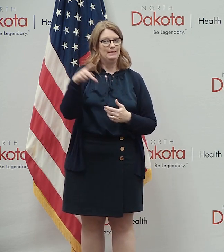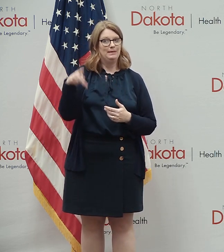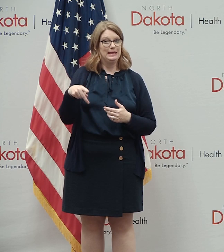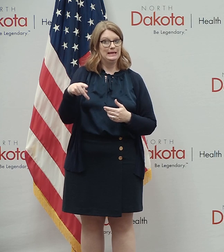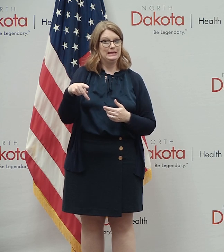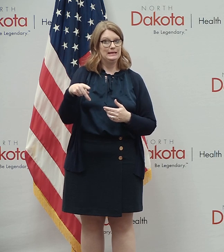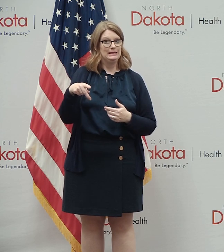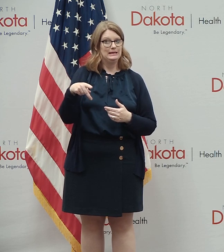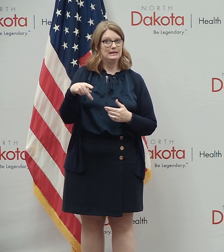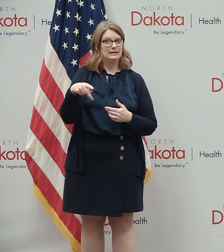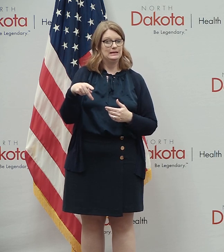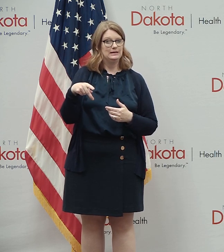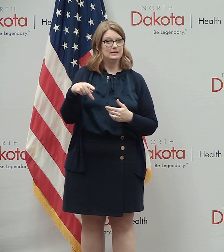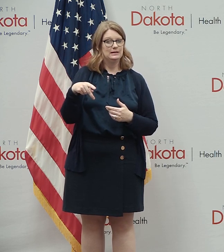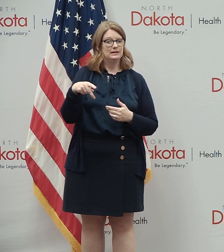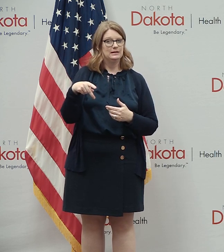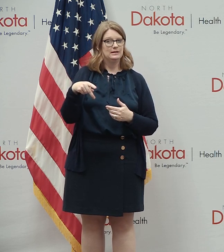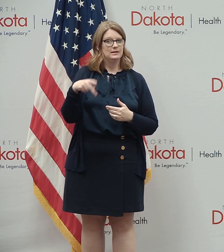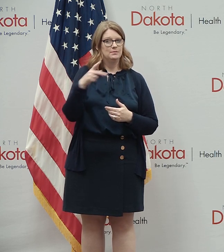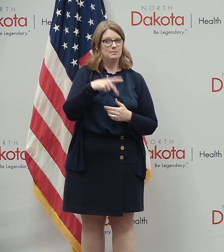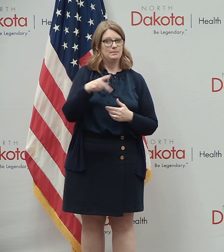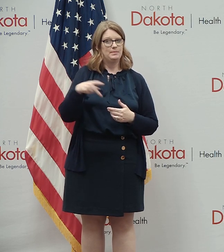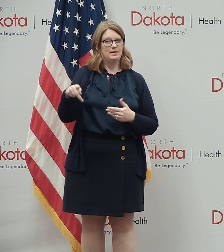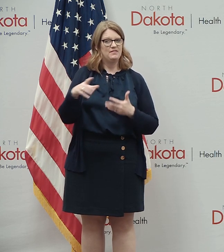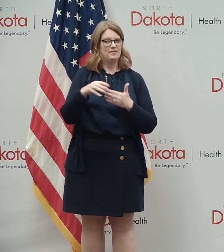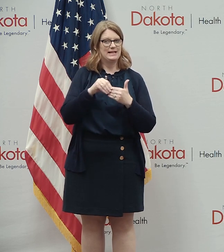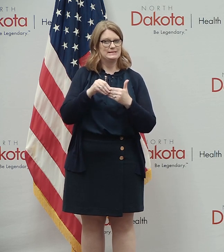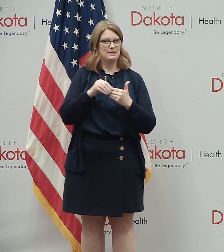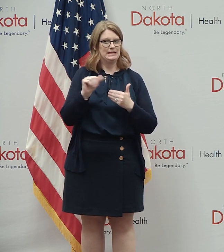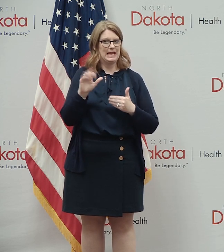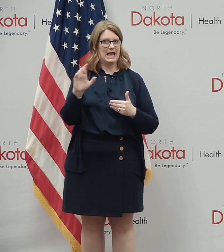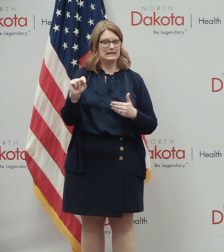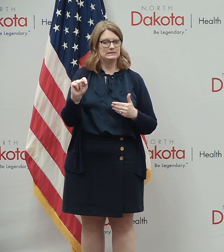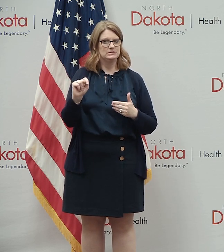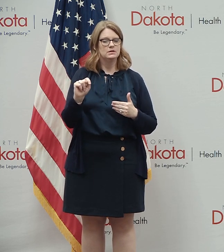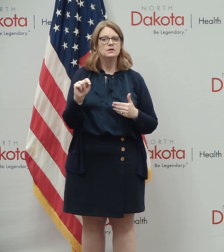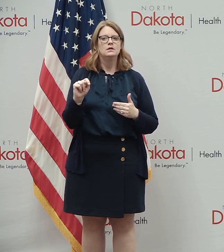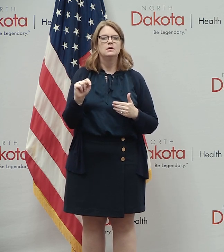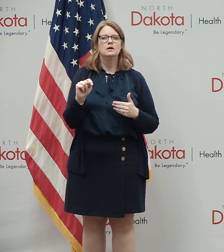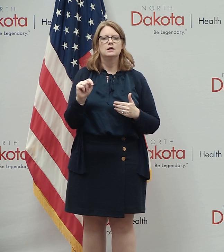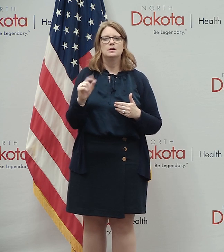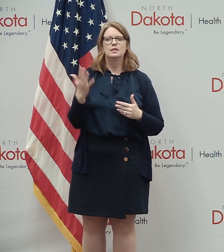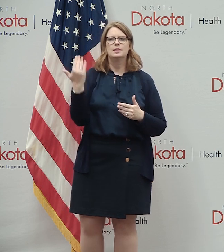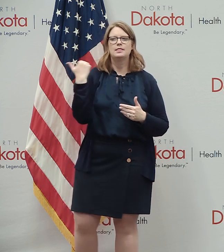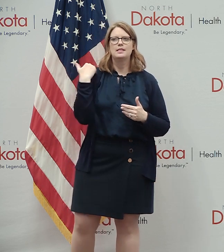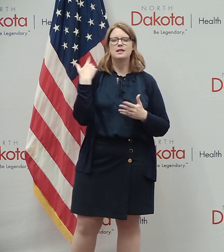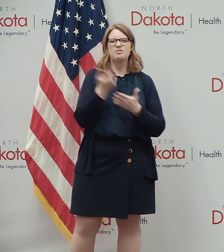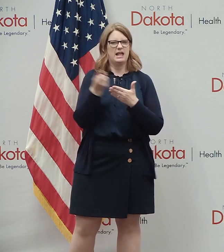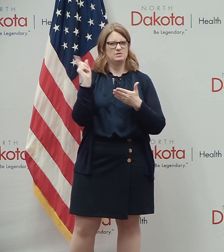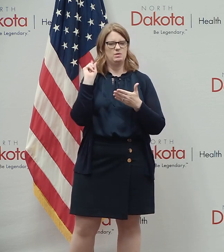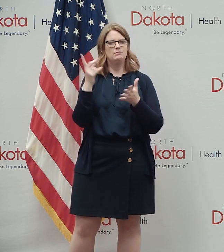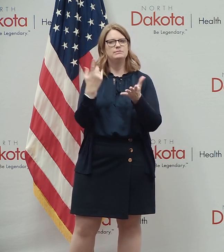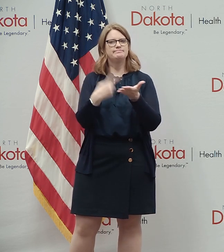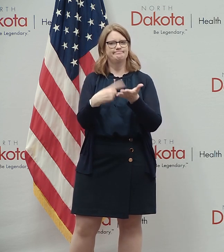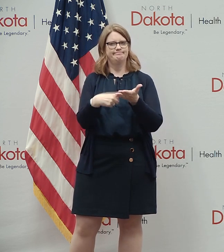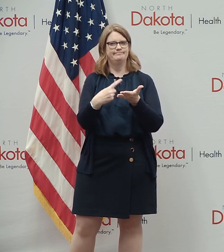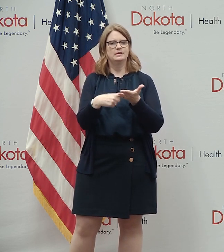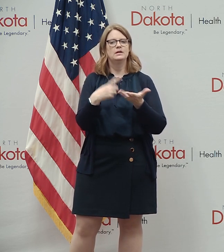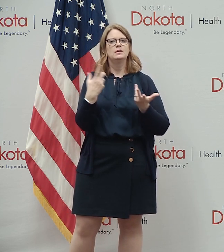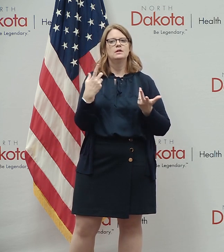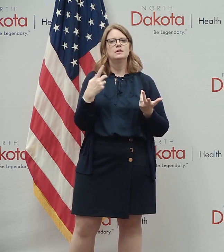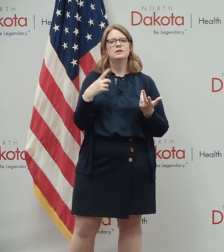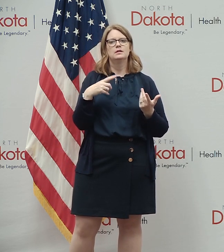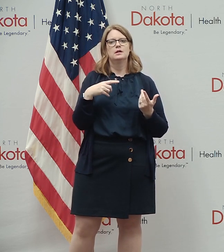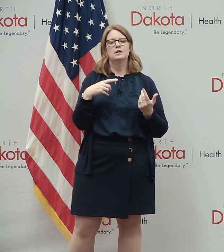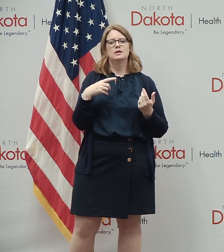Ppp Payroll Protection Plan Flexibility Act. We mentioned last week that when